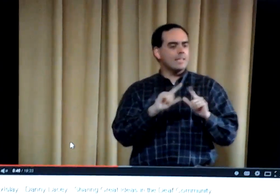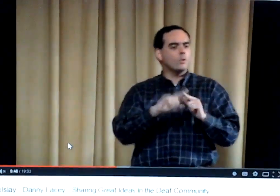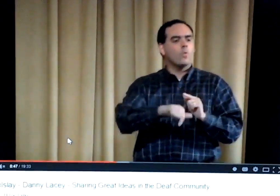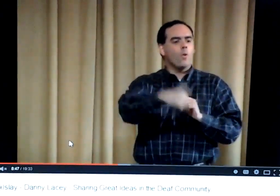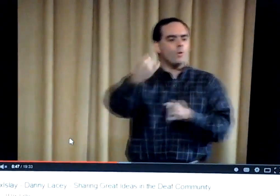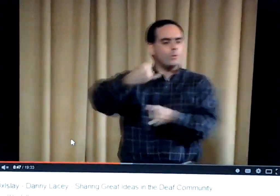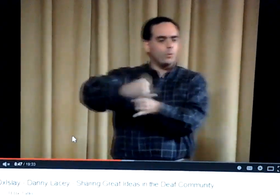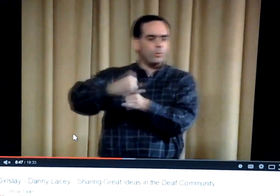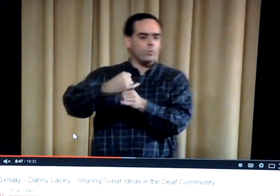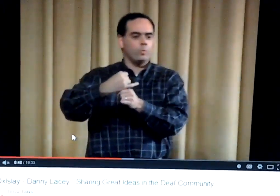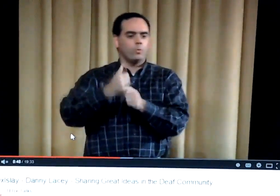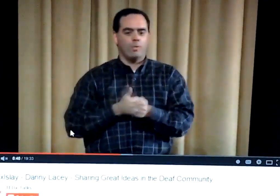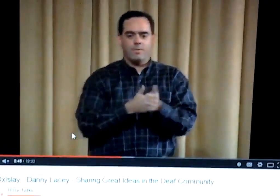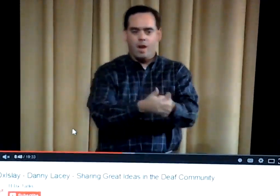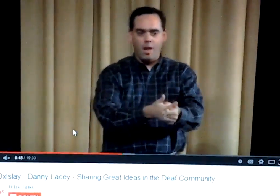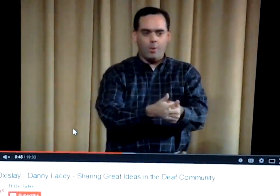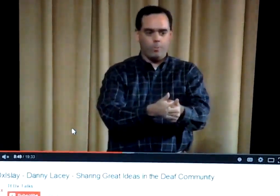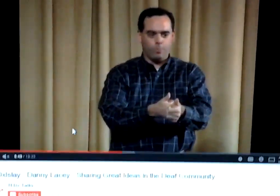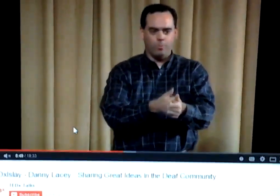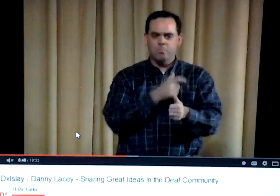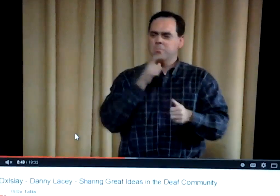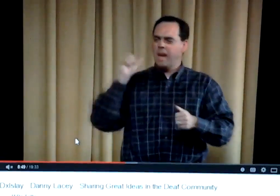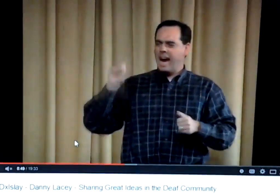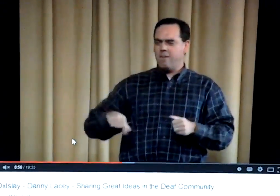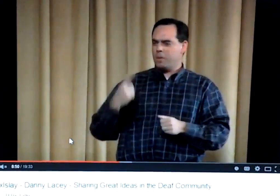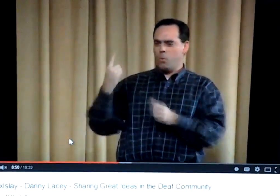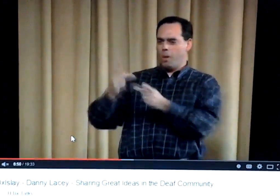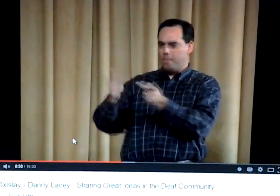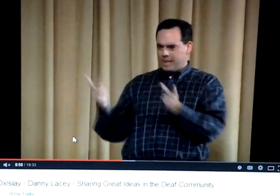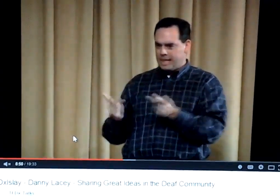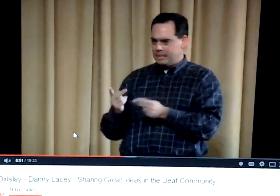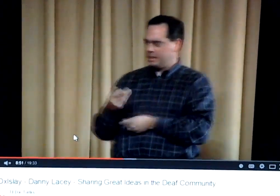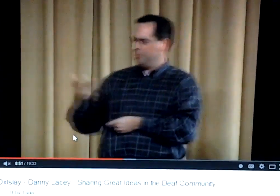And that teaching that was successful, and the idea behind that.